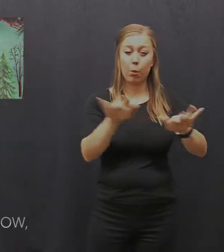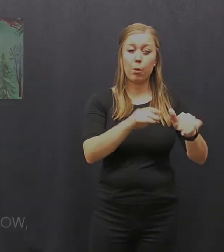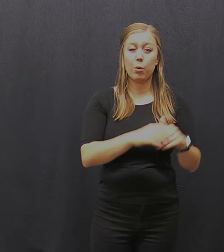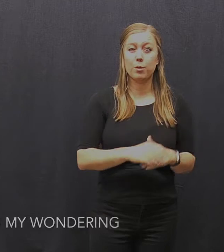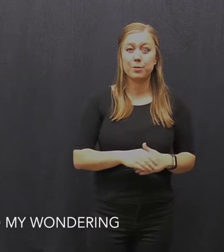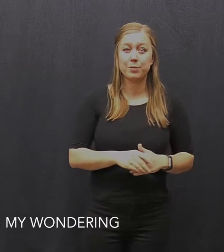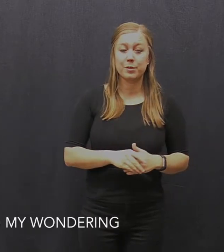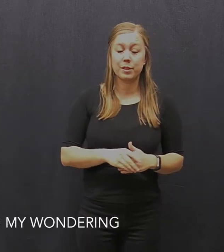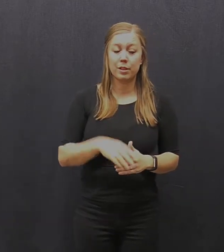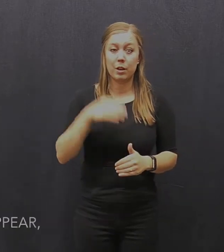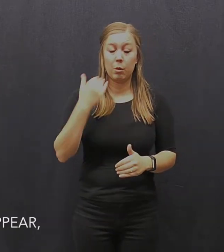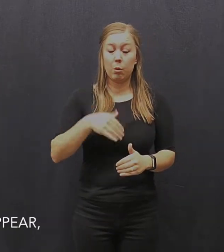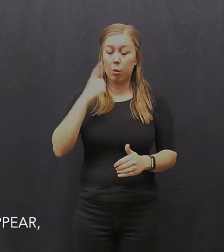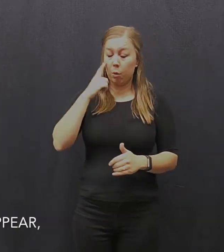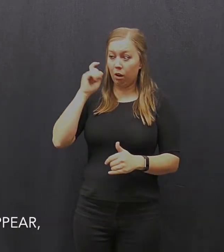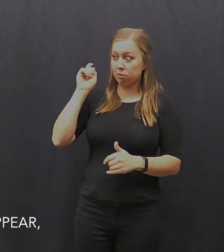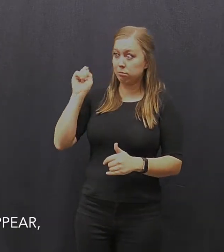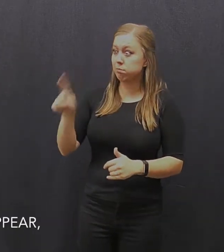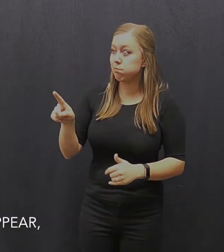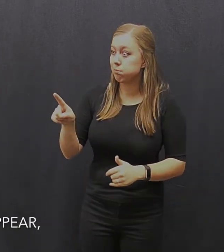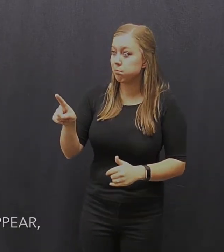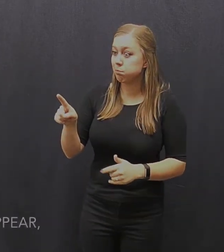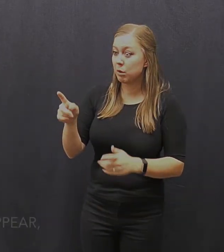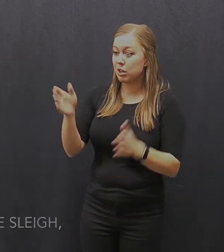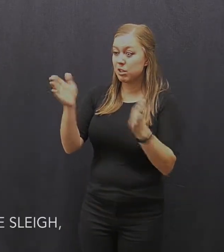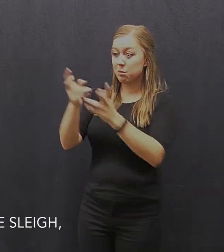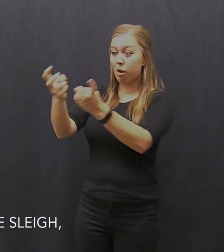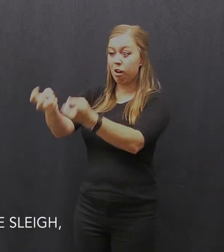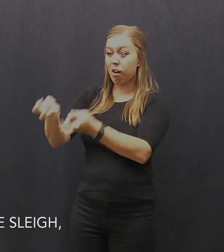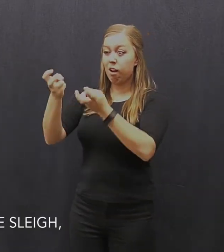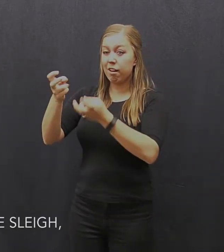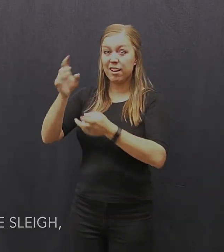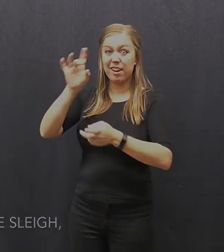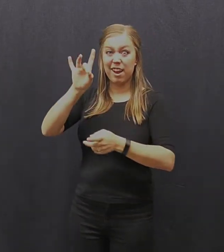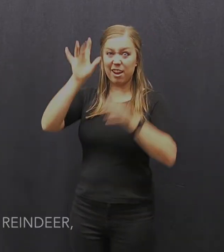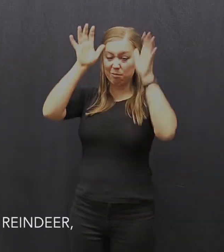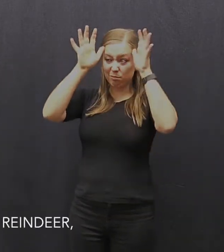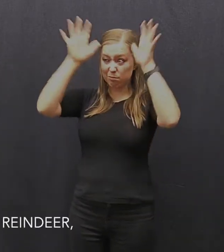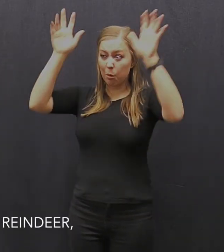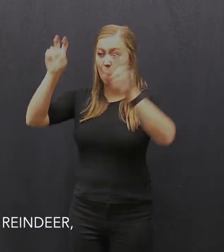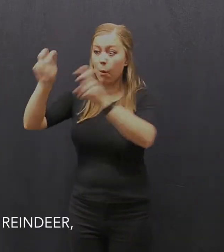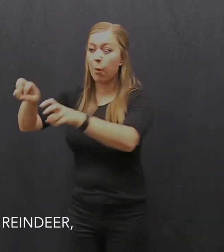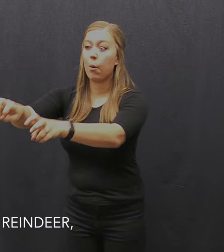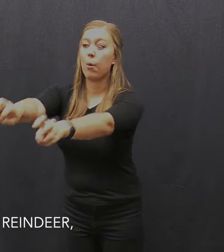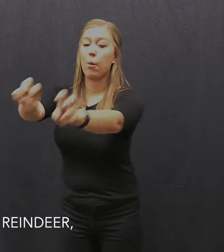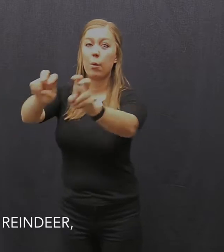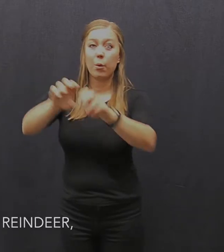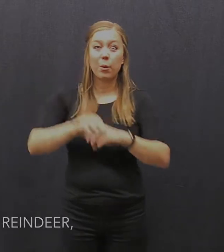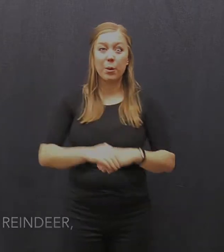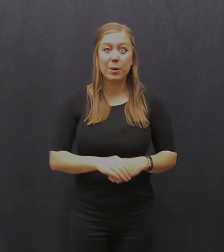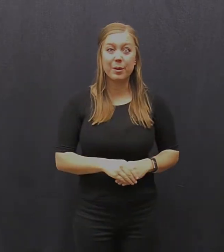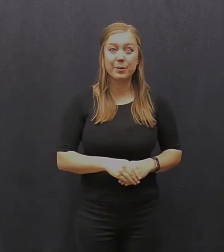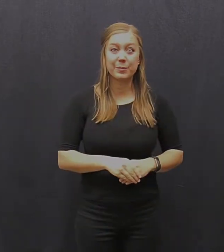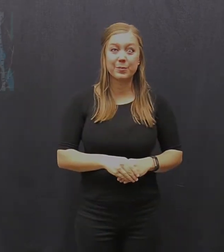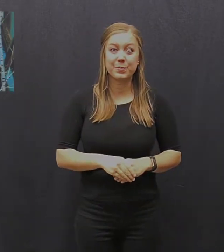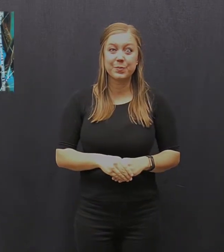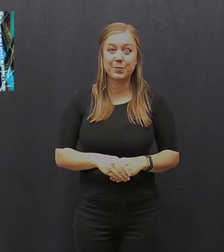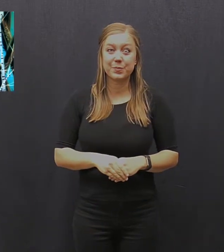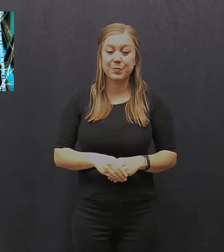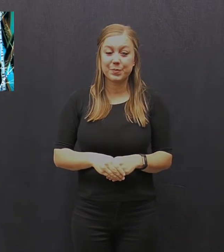what to my wondering eyes should appear but a miniature sleigh and 8 tiny reindeer. With a little old driver